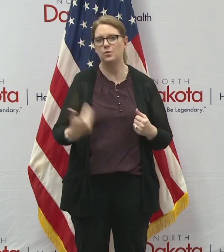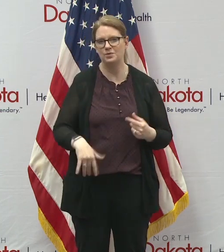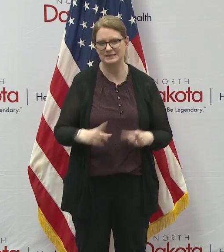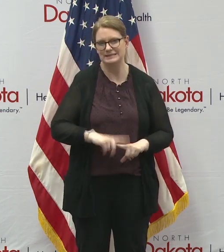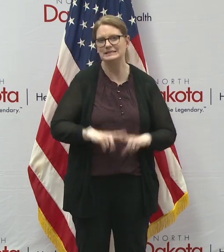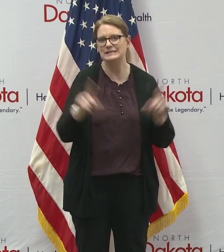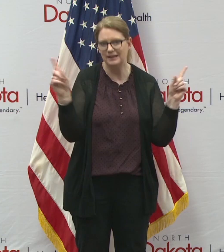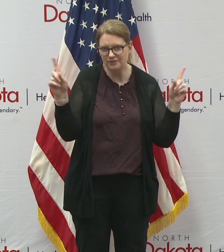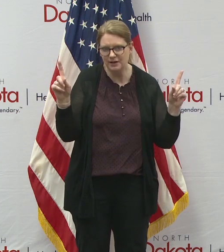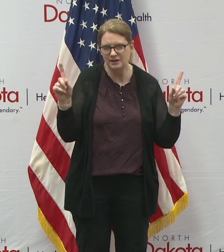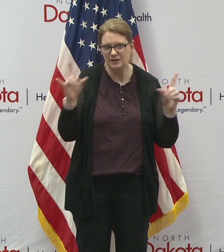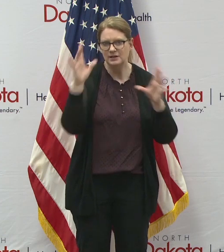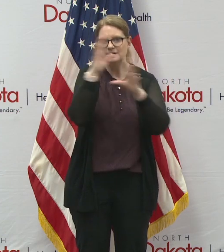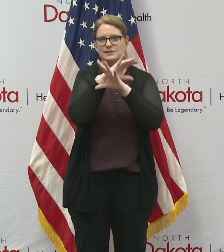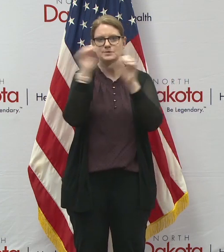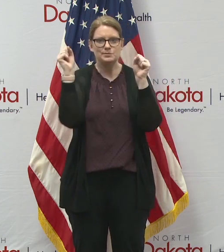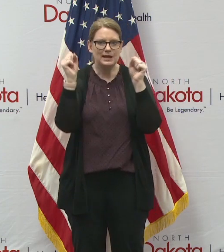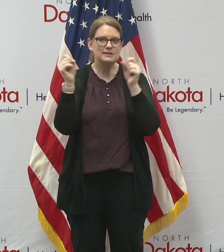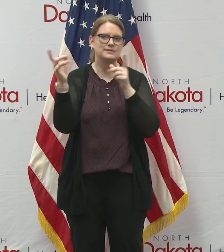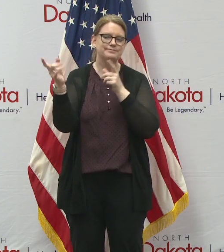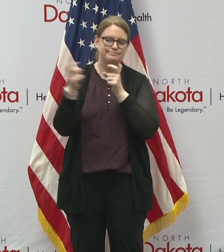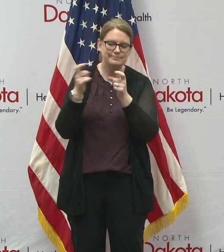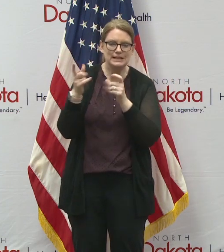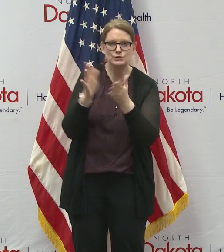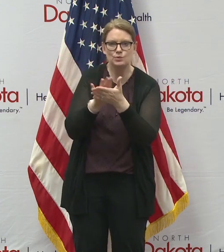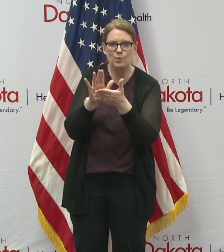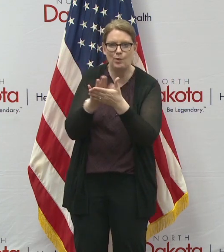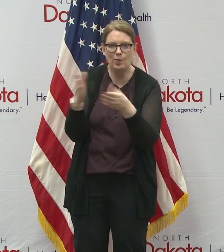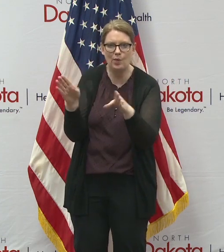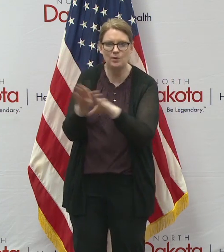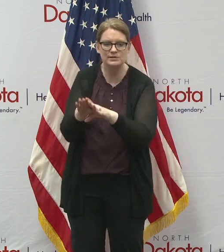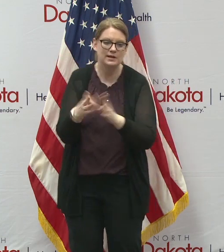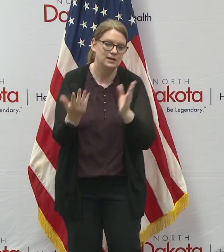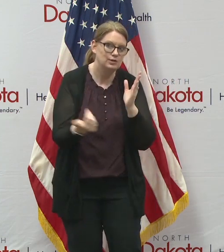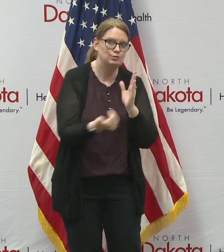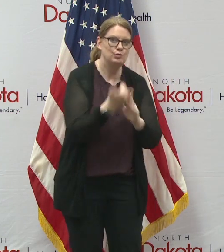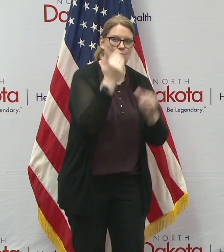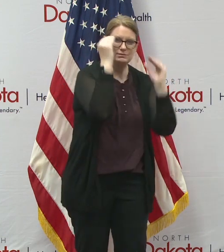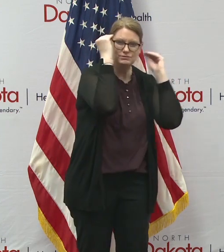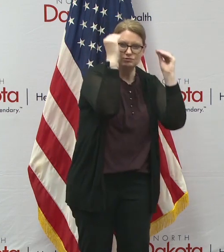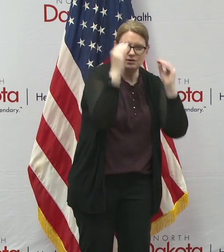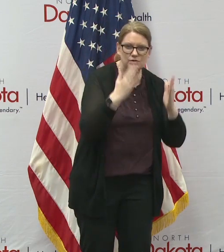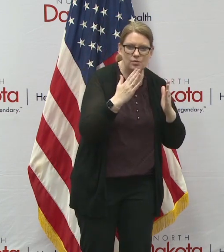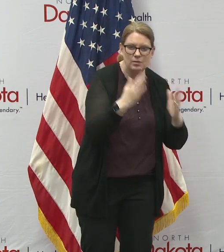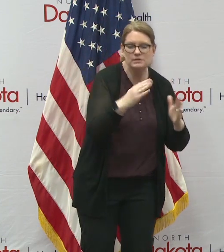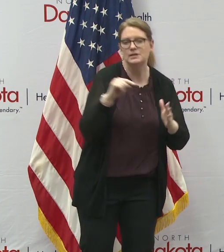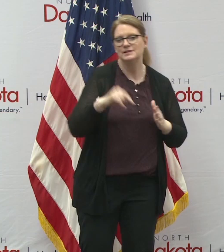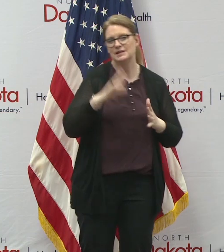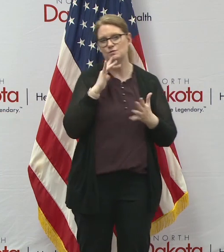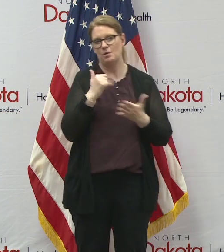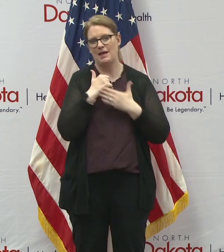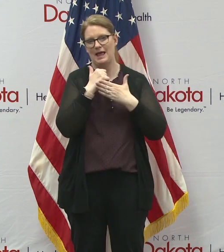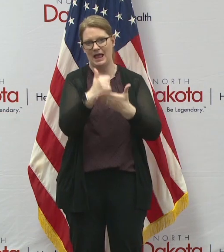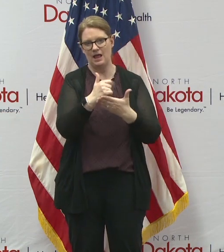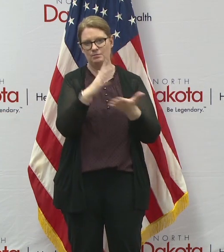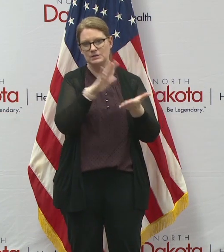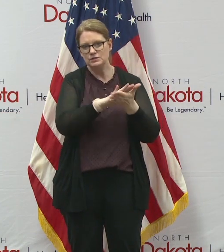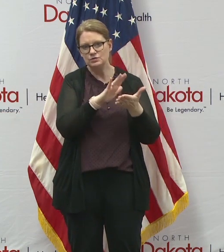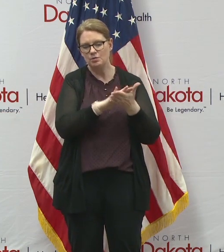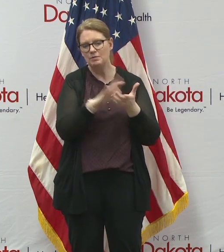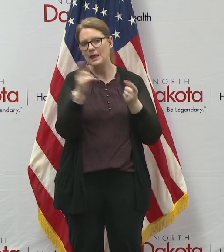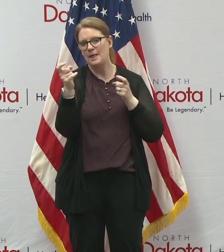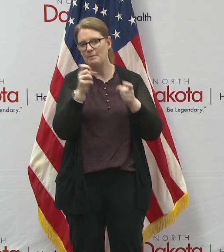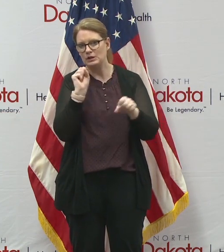school closings and new ways of instruction. And I believe this waiver is an appropriate way of helping our schools manage the work in